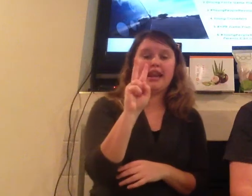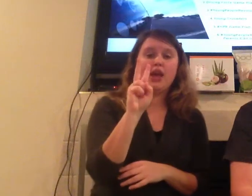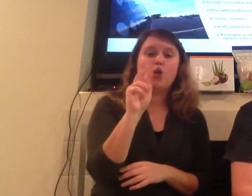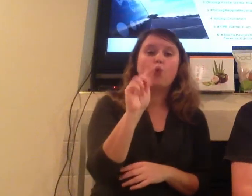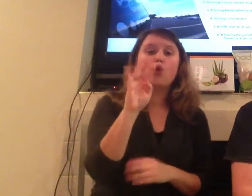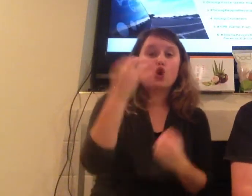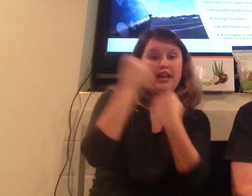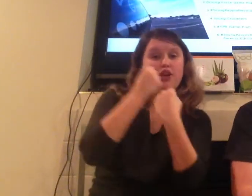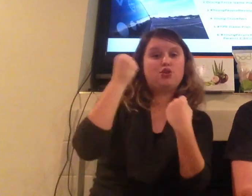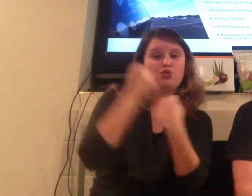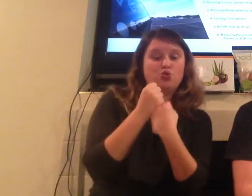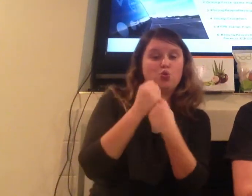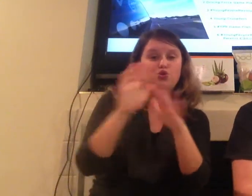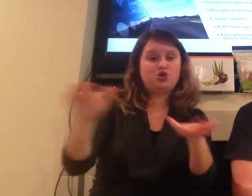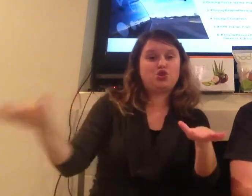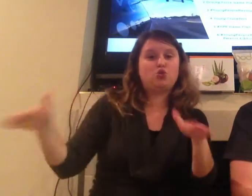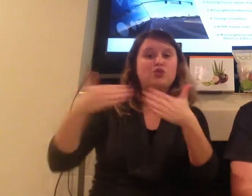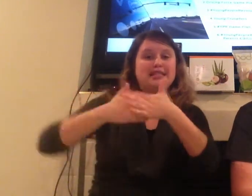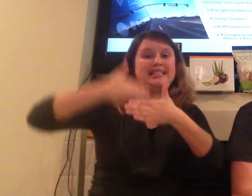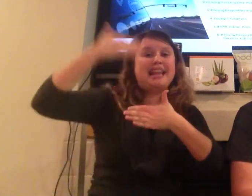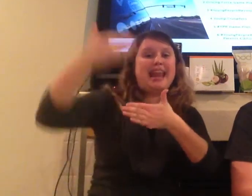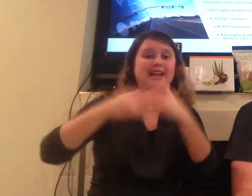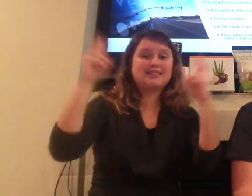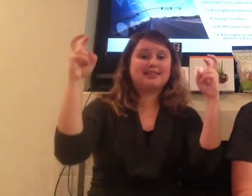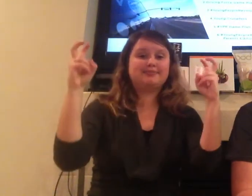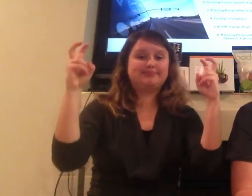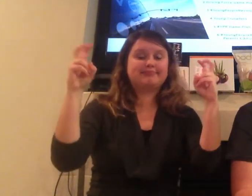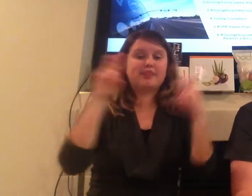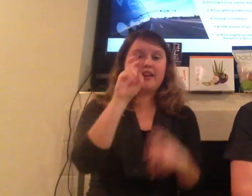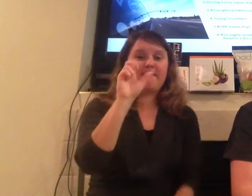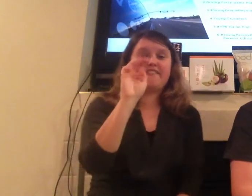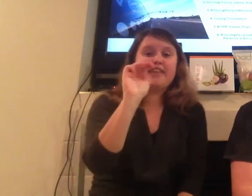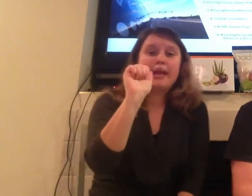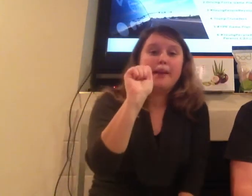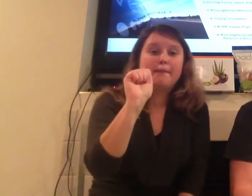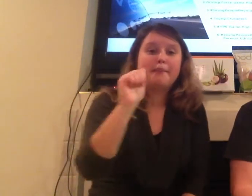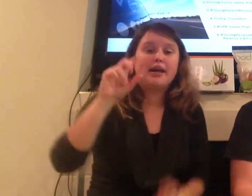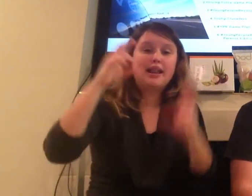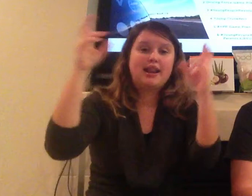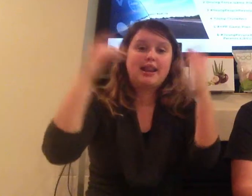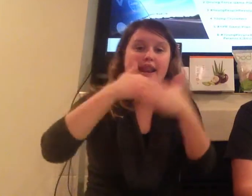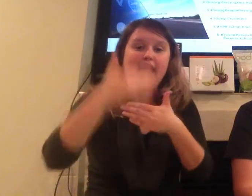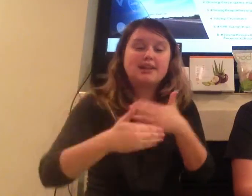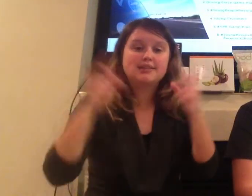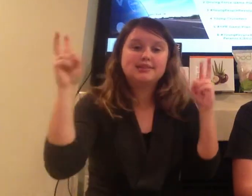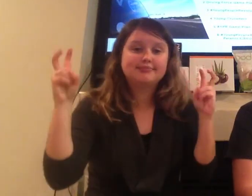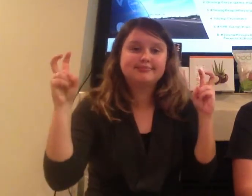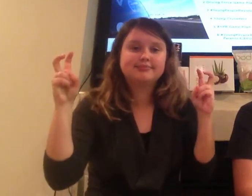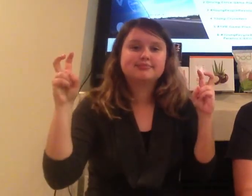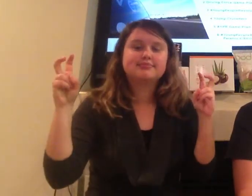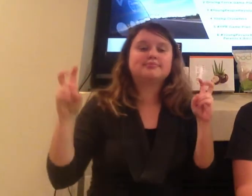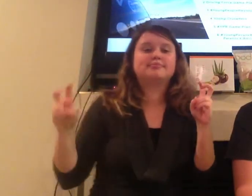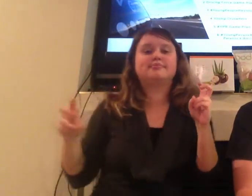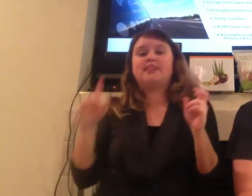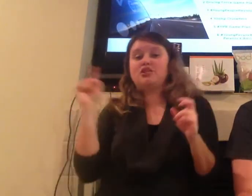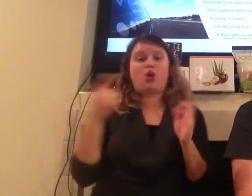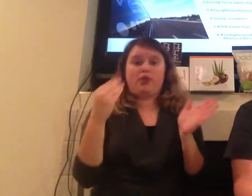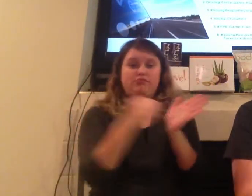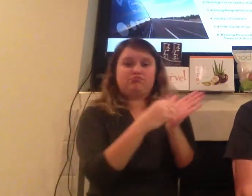our Children's Next. It's the only product they've ever allowed their name to be used and placed on a